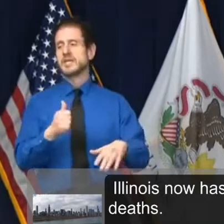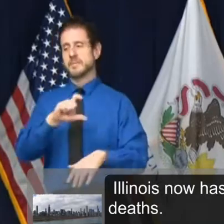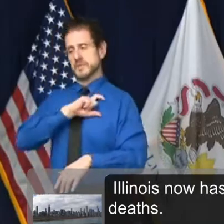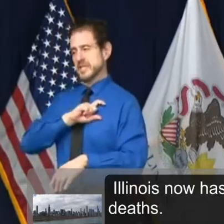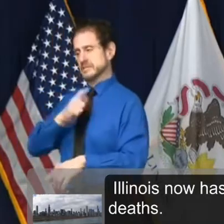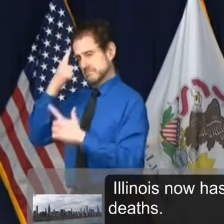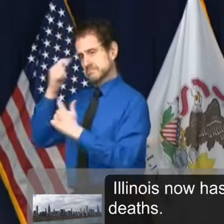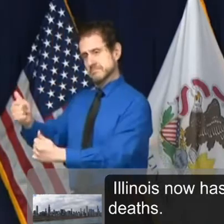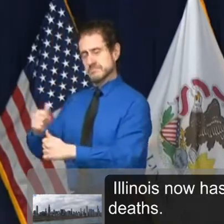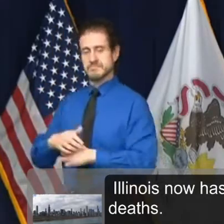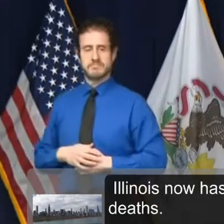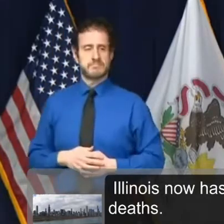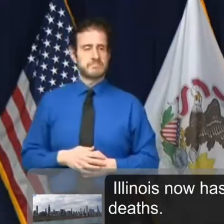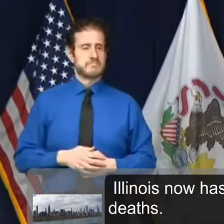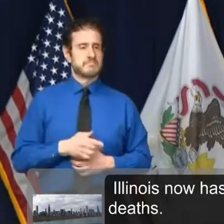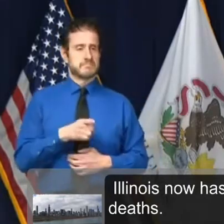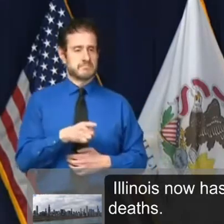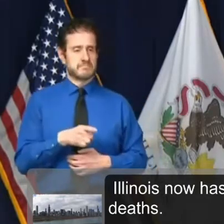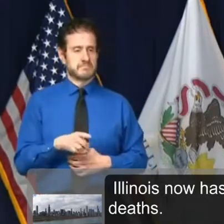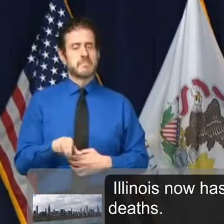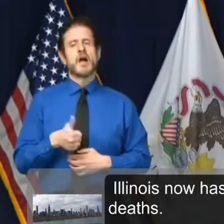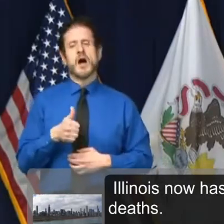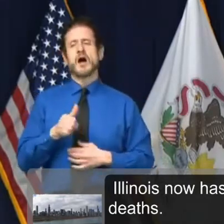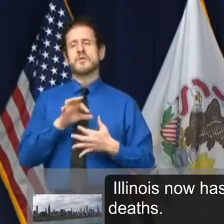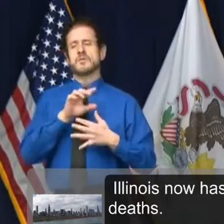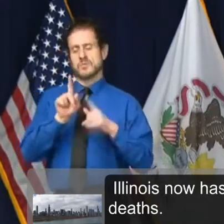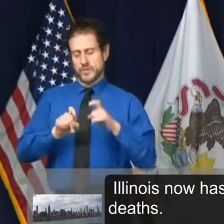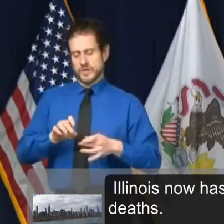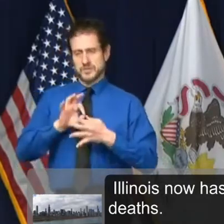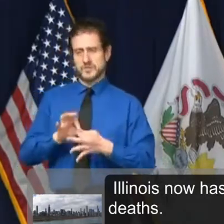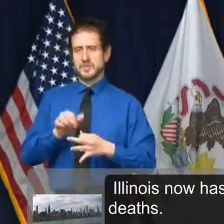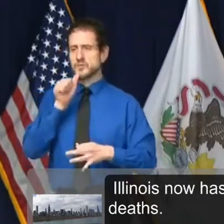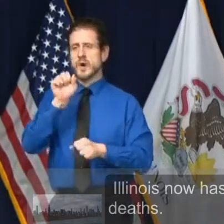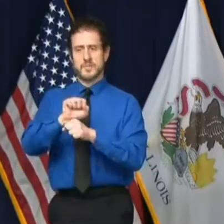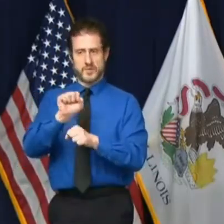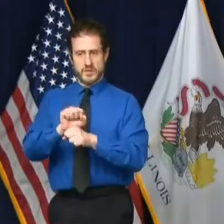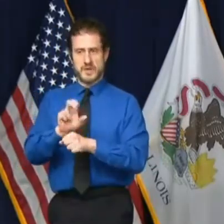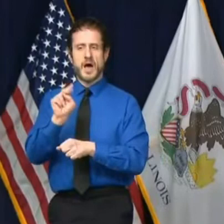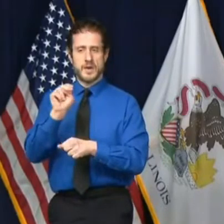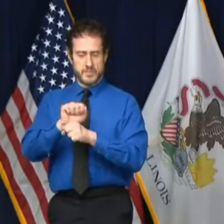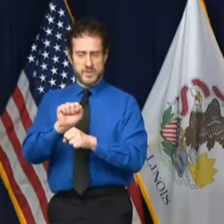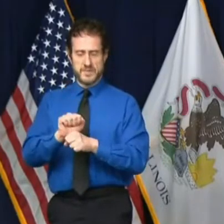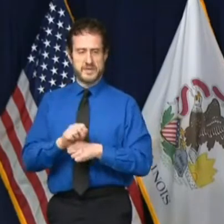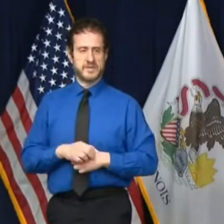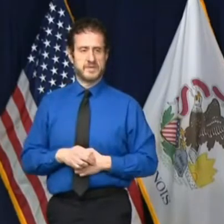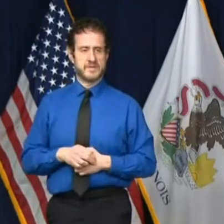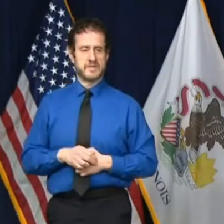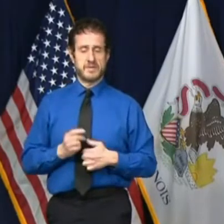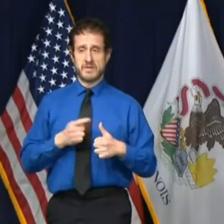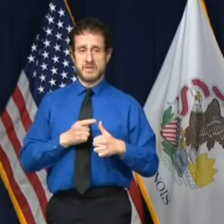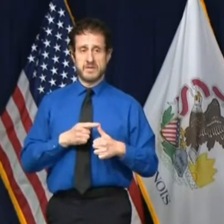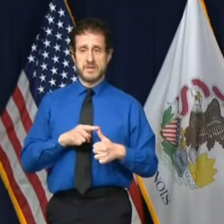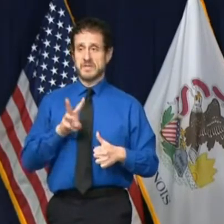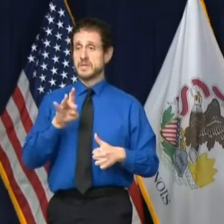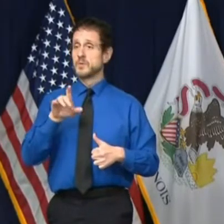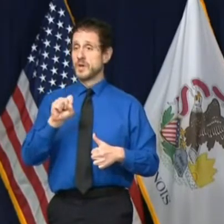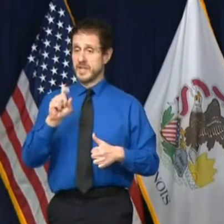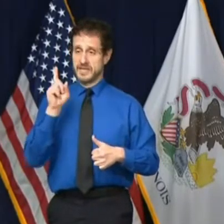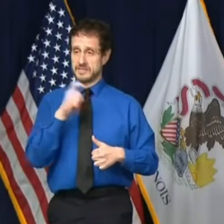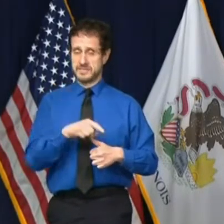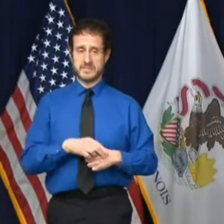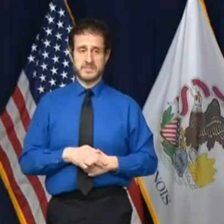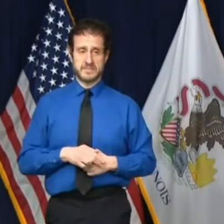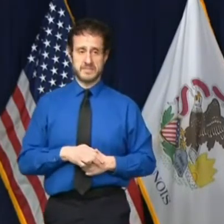decisions. I'm going to combine a couple of unemployment questions, one from Samantha Chapman at WLS and